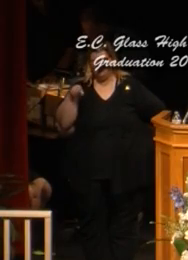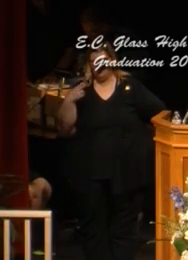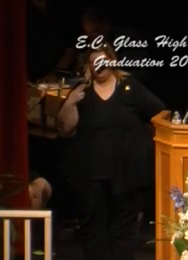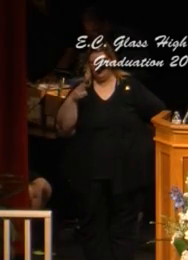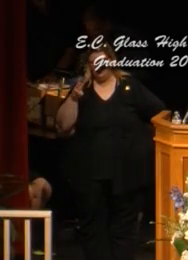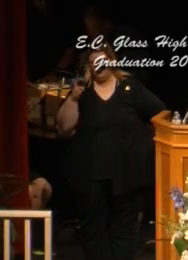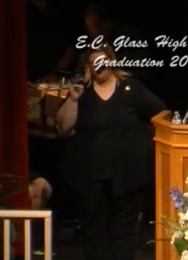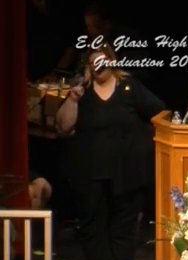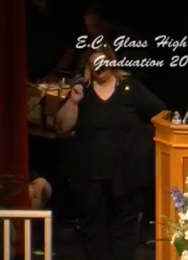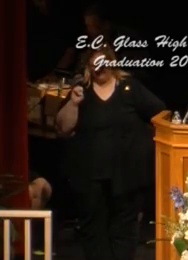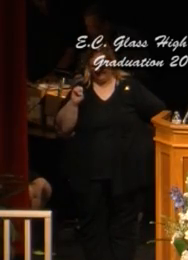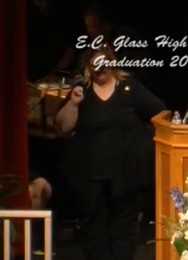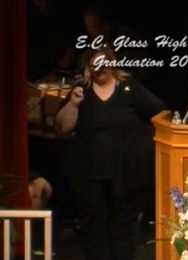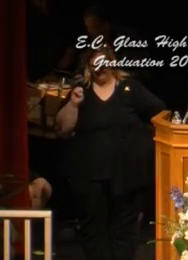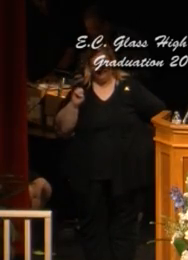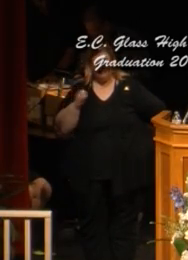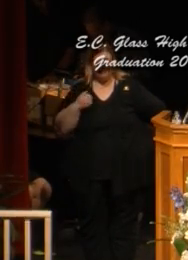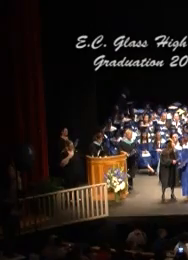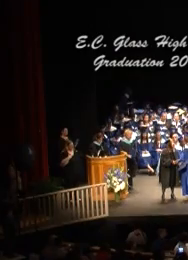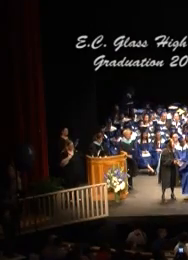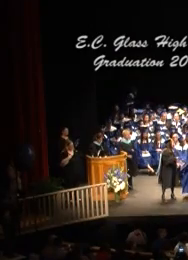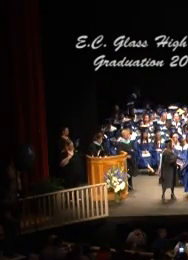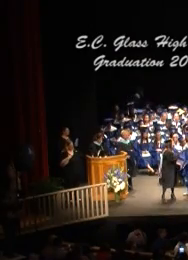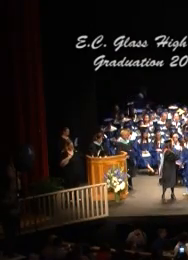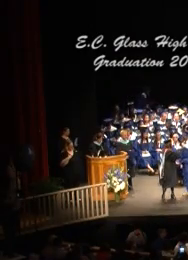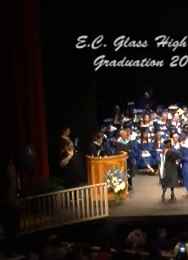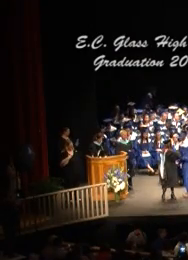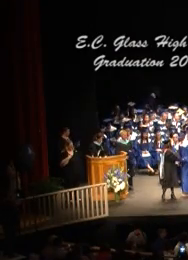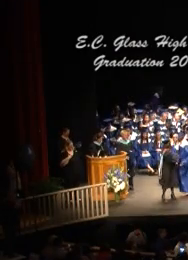Joseph Jarrell Cleek White.